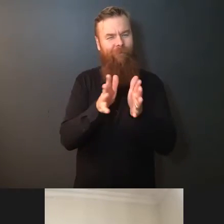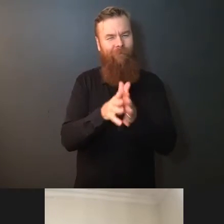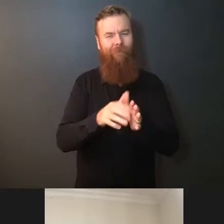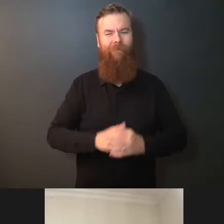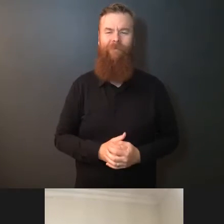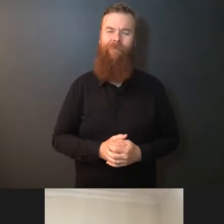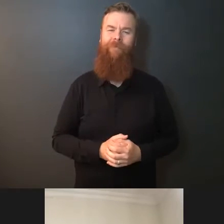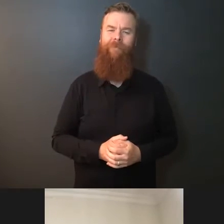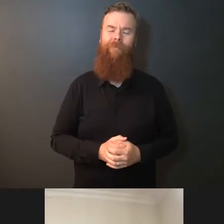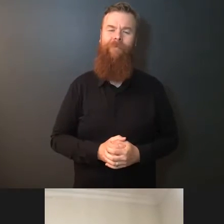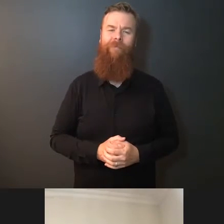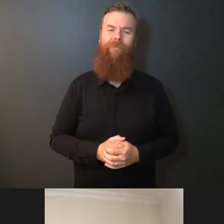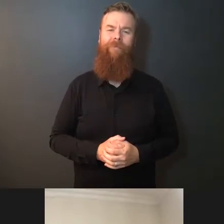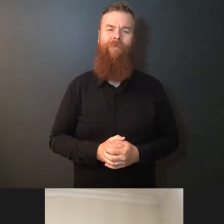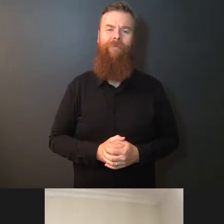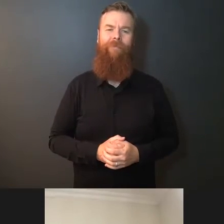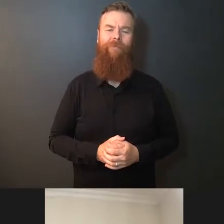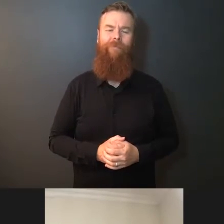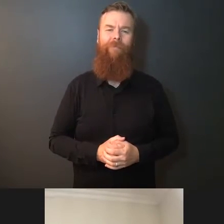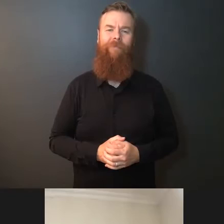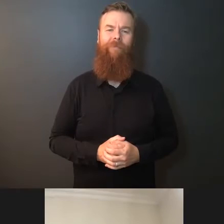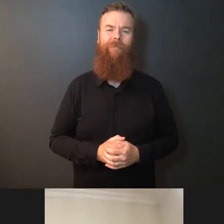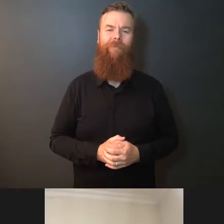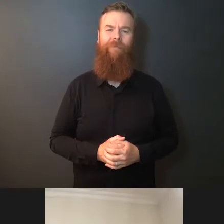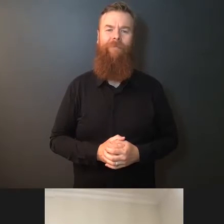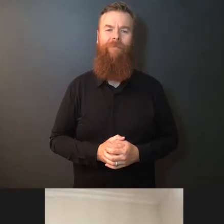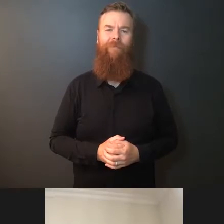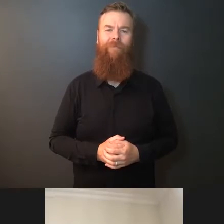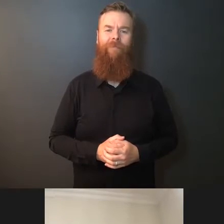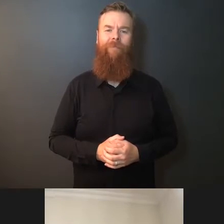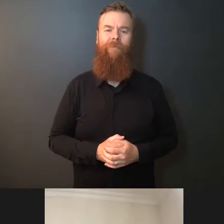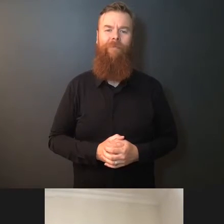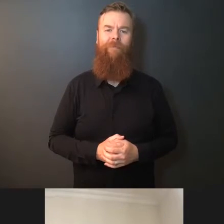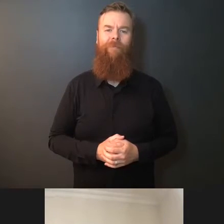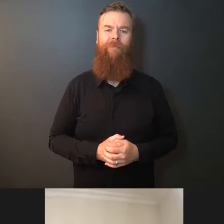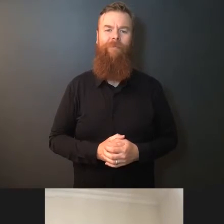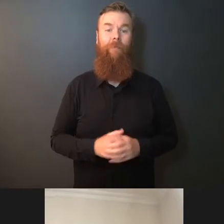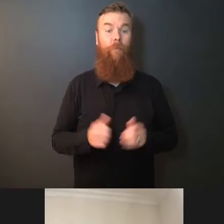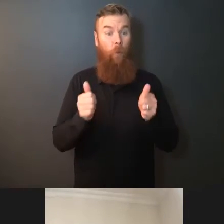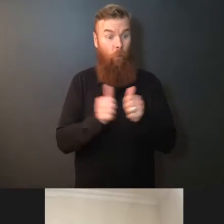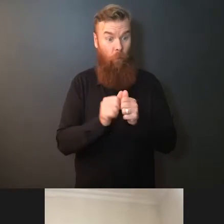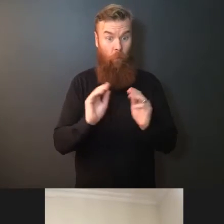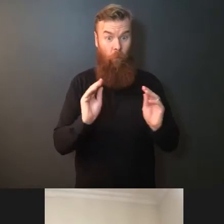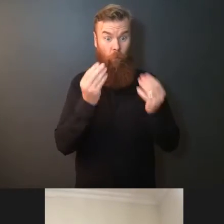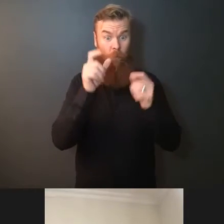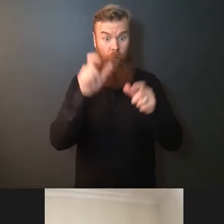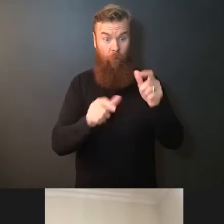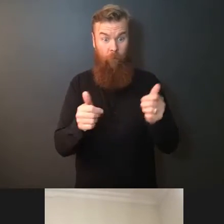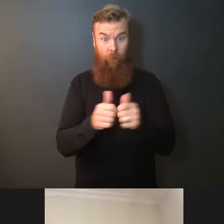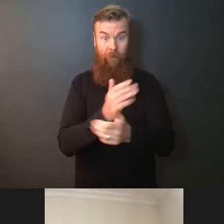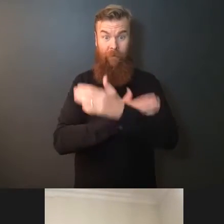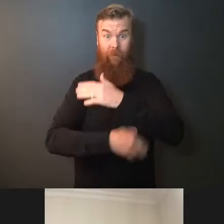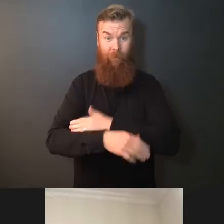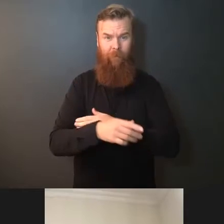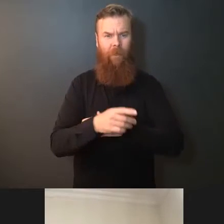with the Youth Global Disability Summit that we cannot lose, we cannot go back. And also,